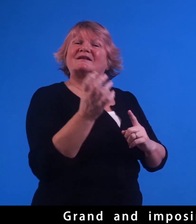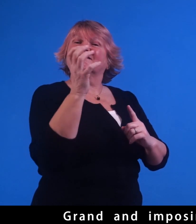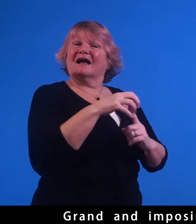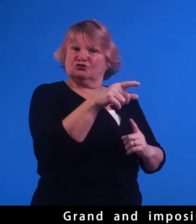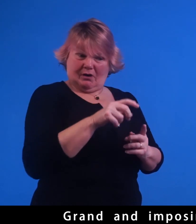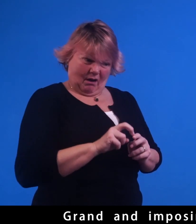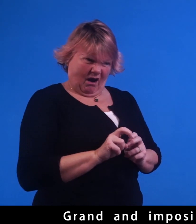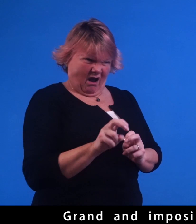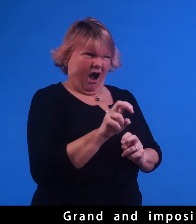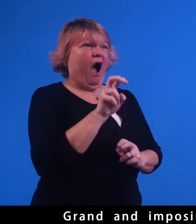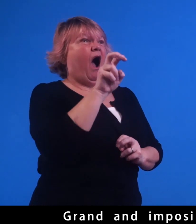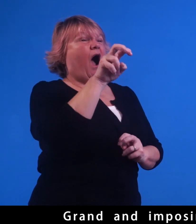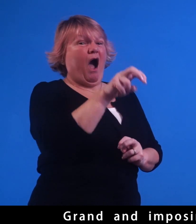Station